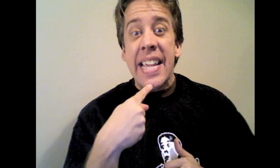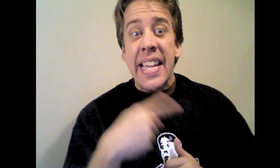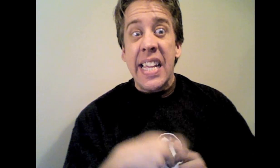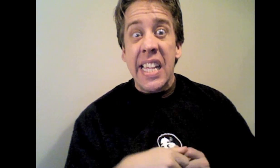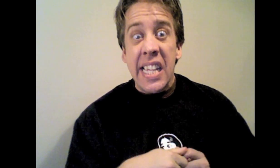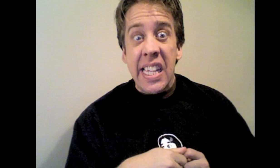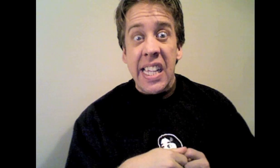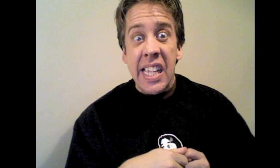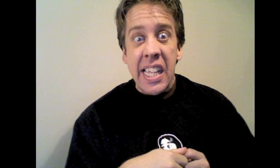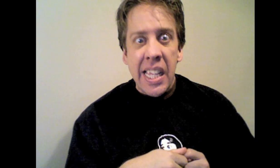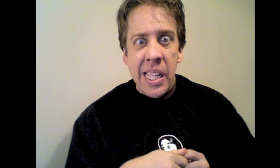Did you say?